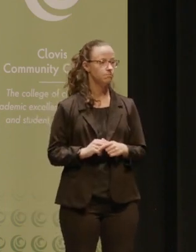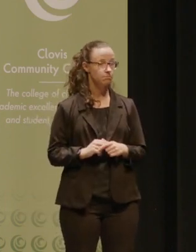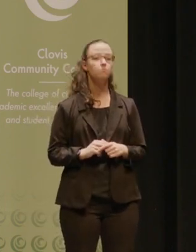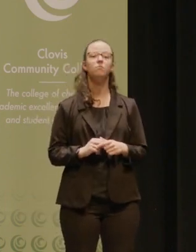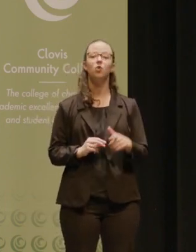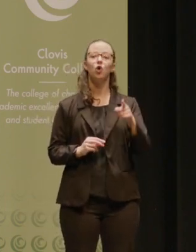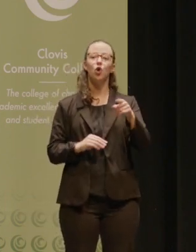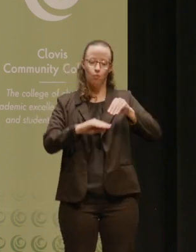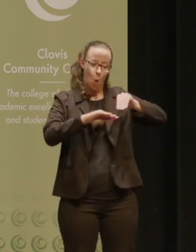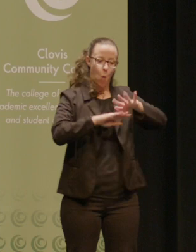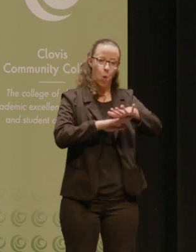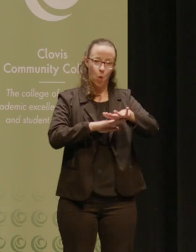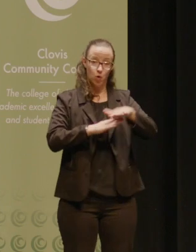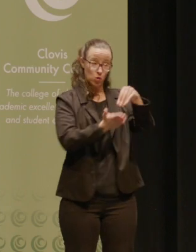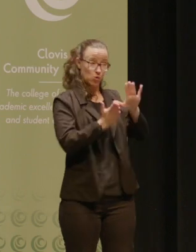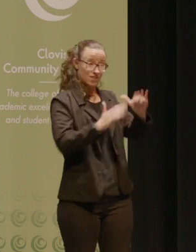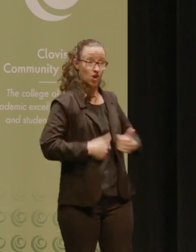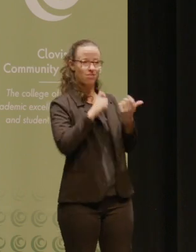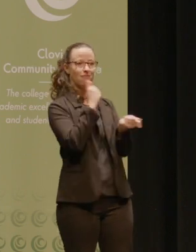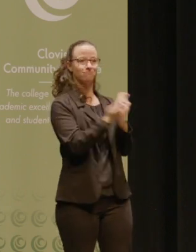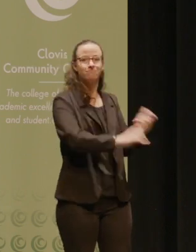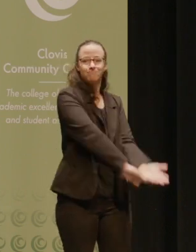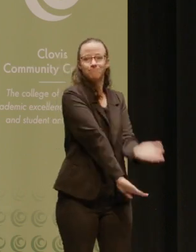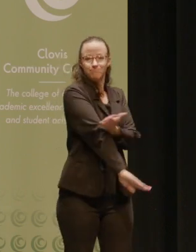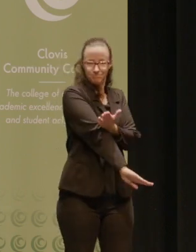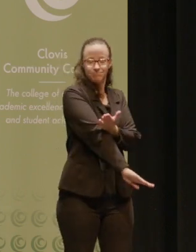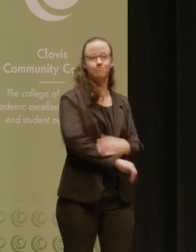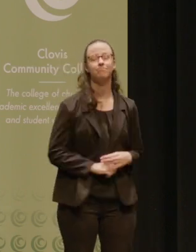you transformed the lives of our students.